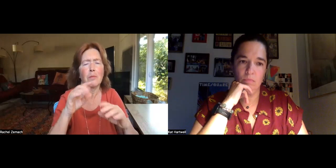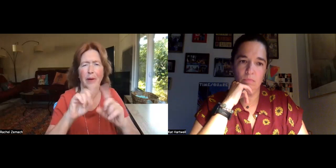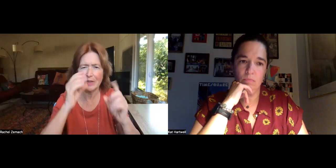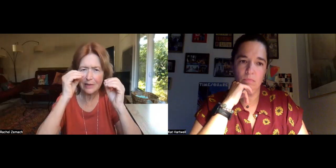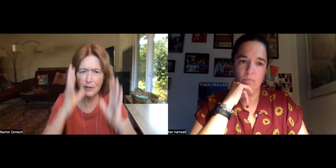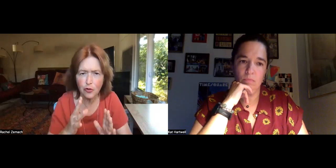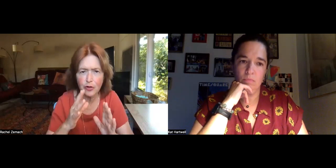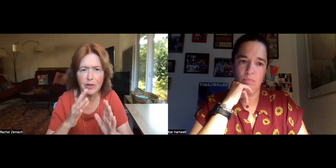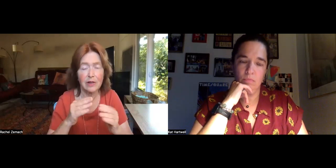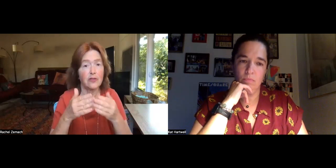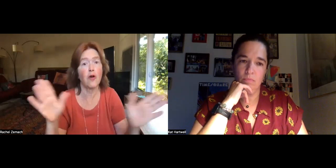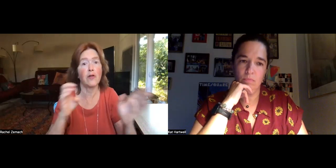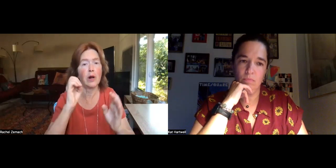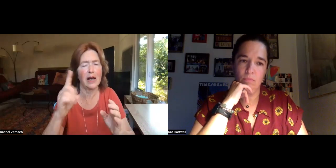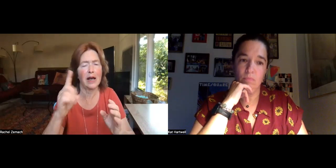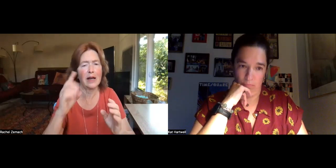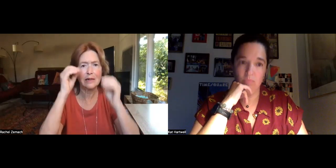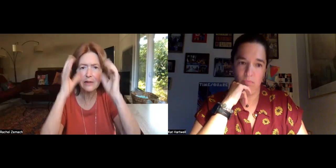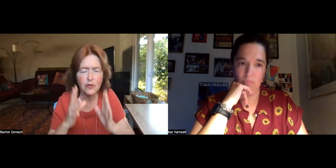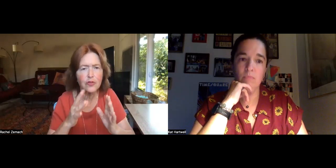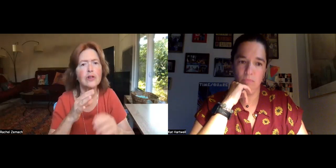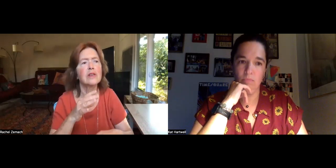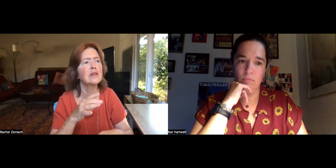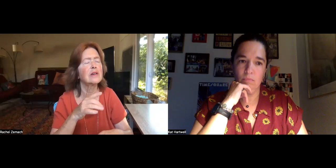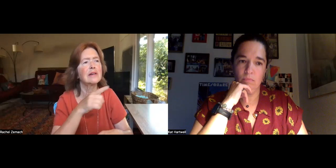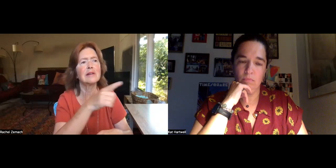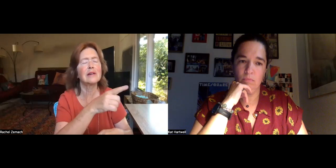But the teacher, generally, a teacher.